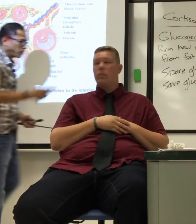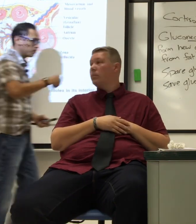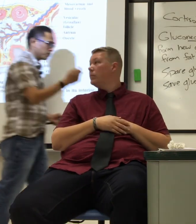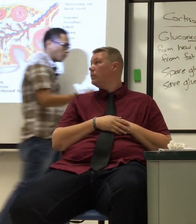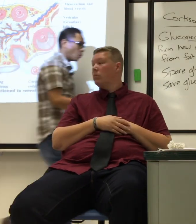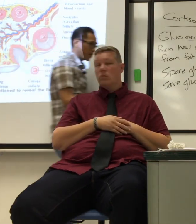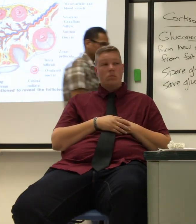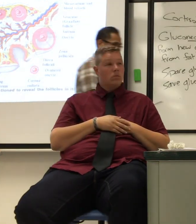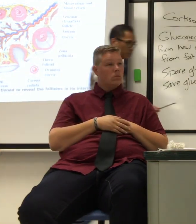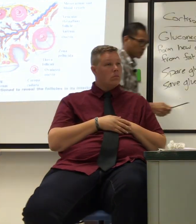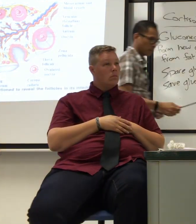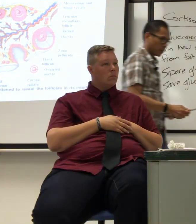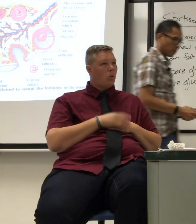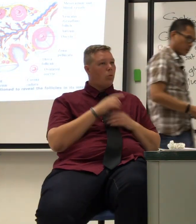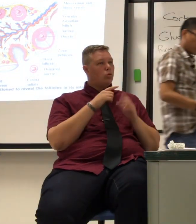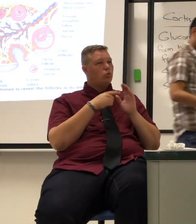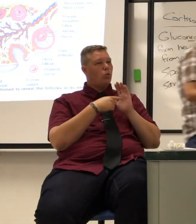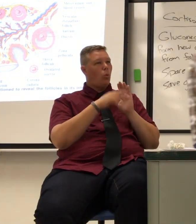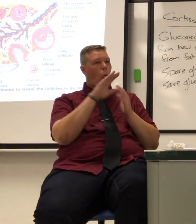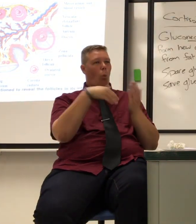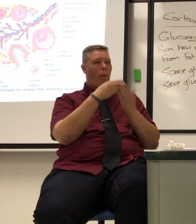like give you the whole picture,